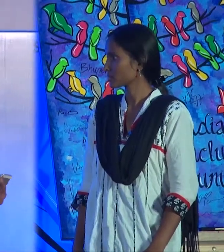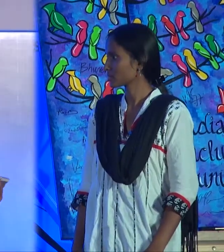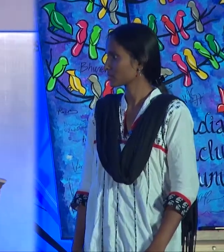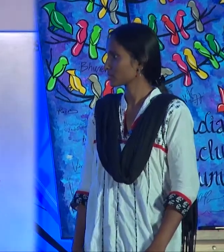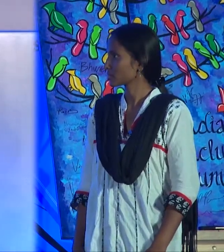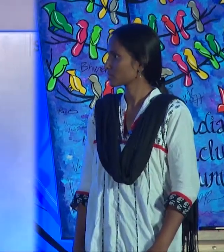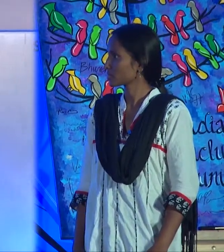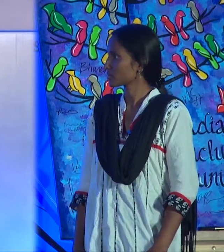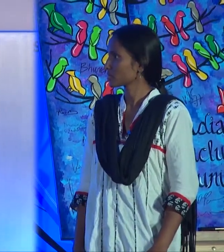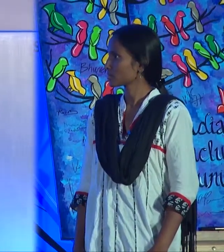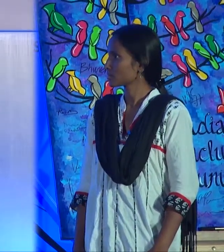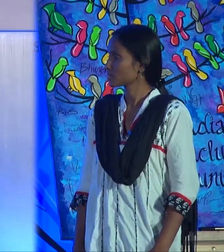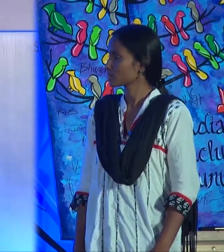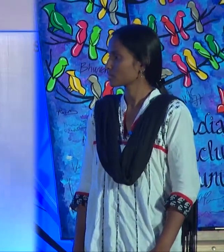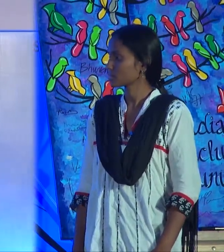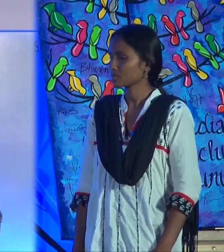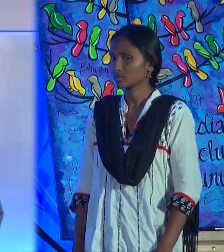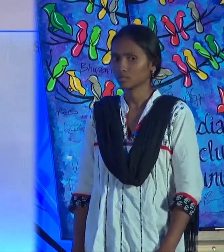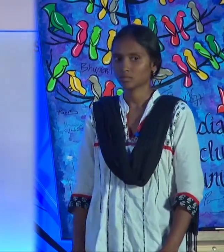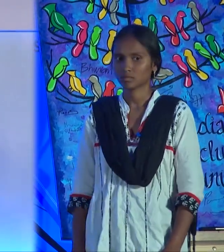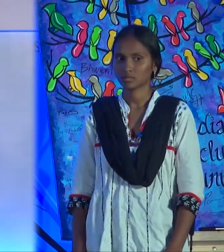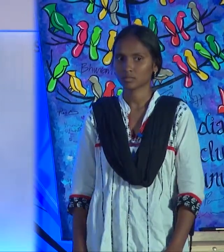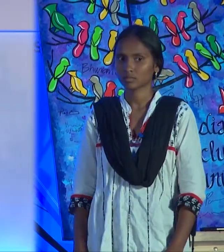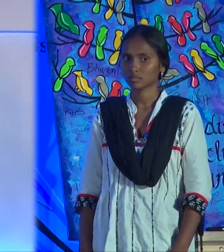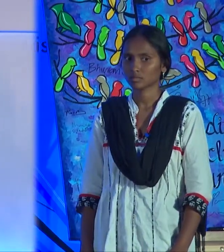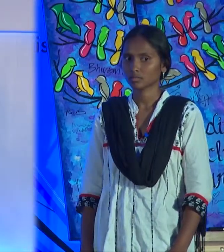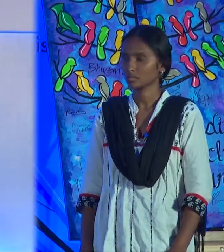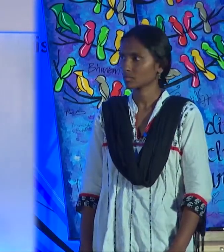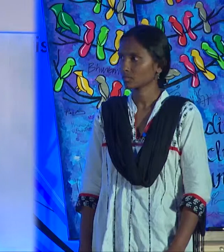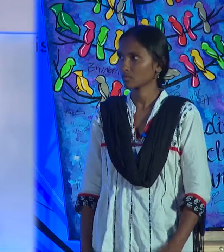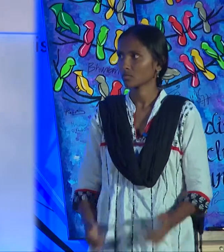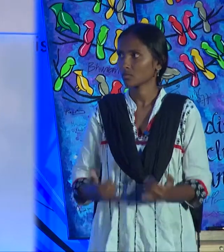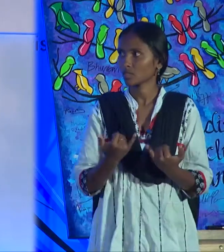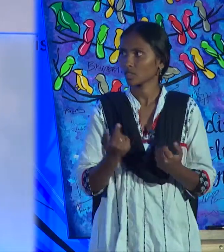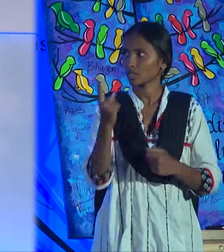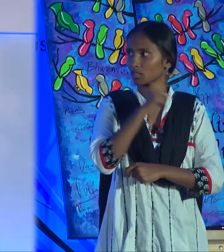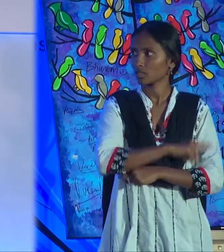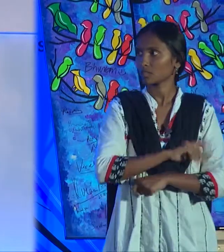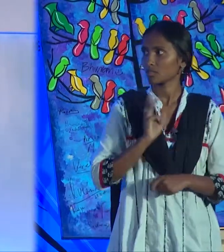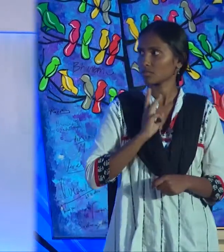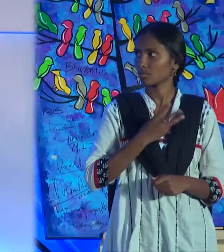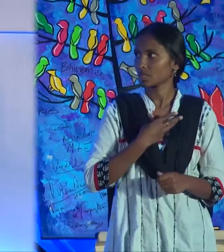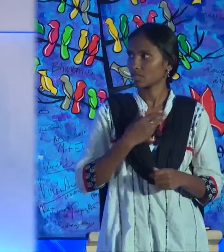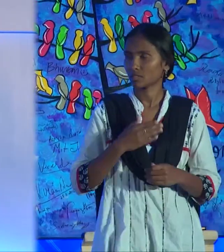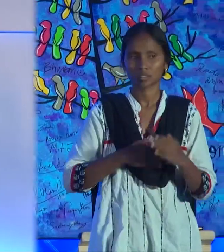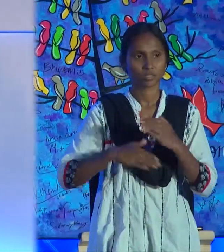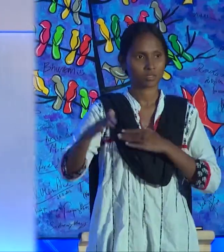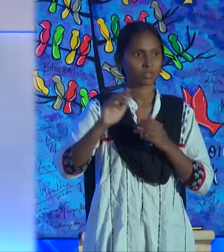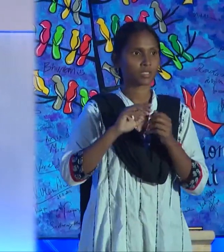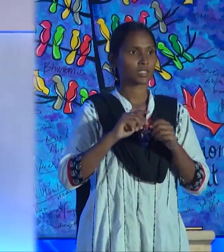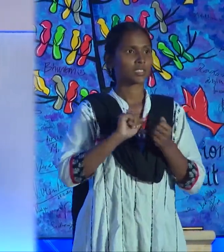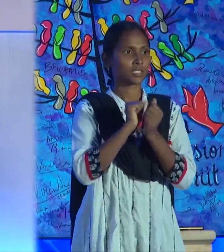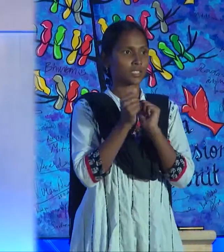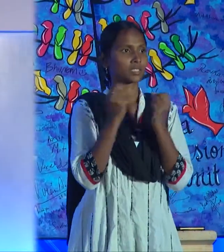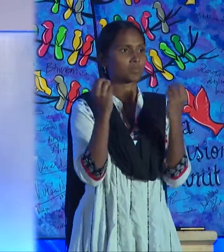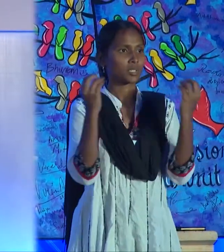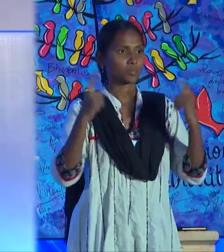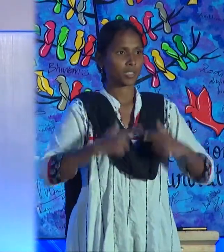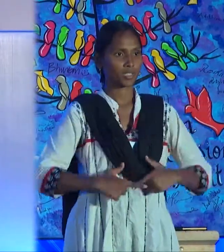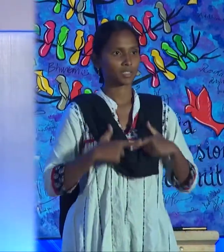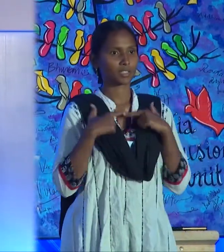Okay, that was planted, honestly. Well, today you have that power, to go ahead and change many lives.